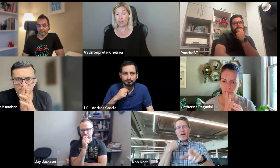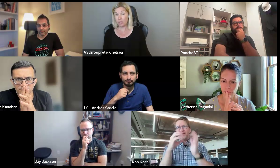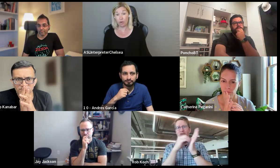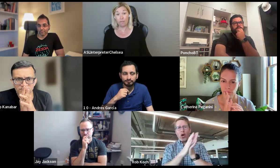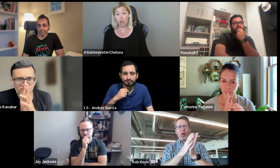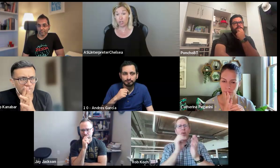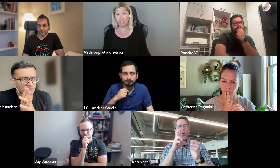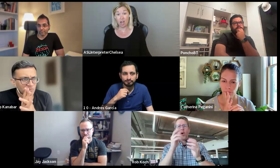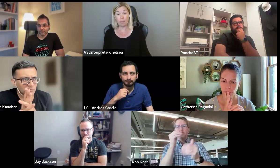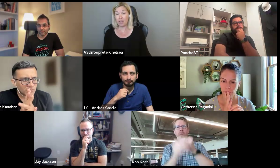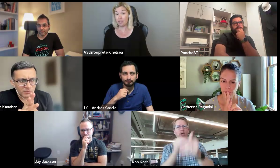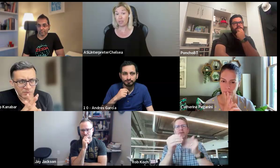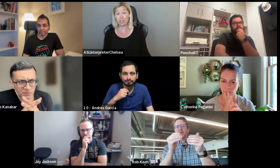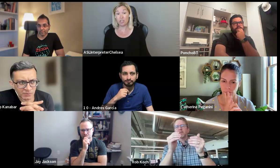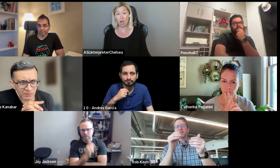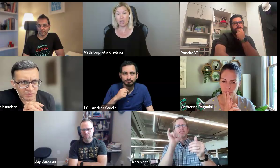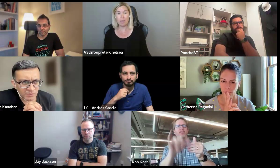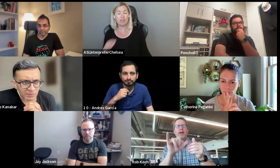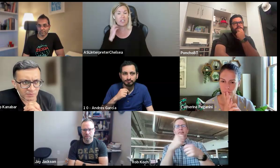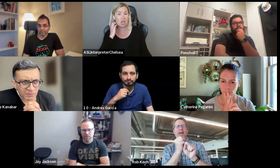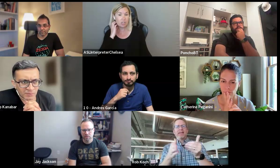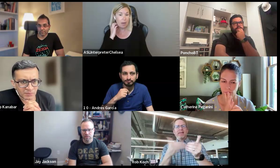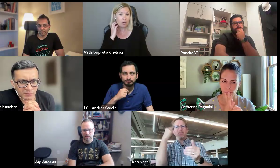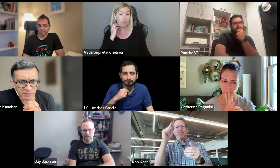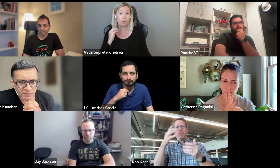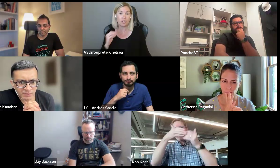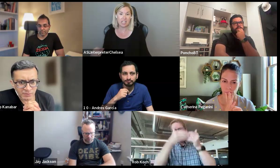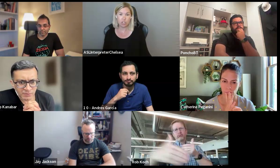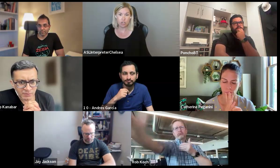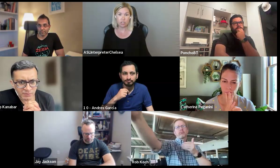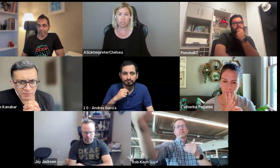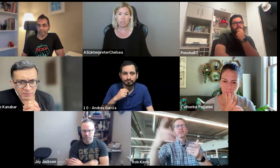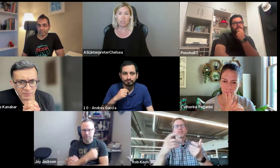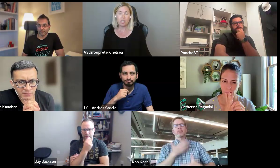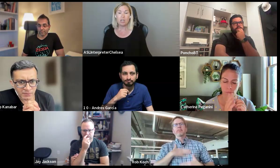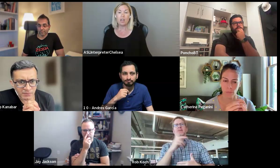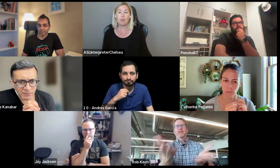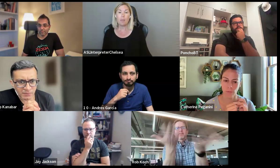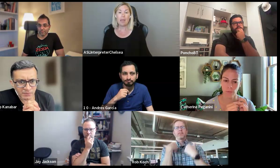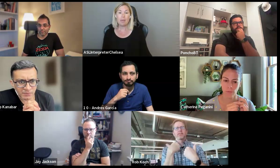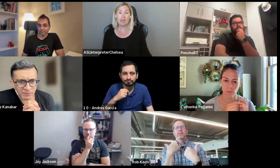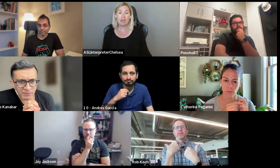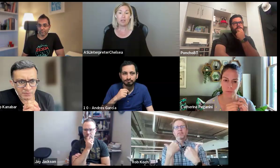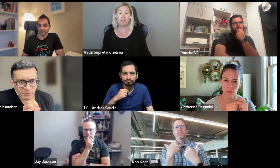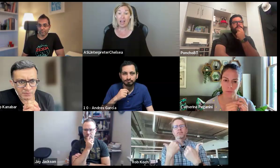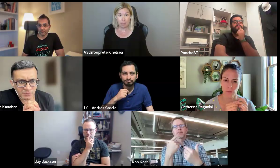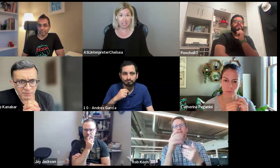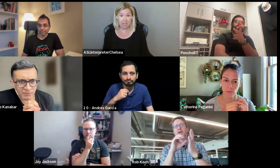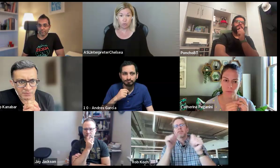It was their first time, but if there was a document that talked about the procedures, maybe that can be sent